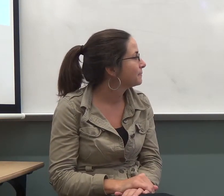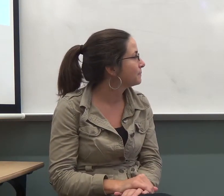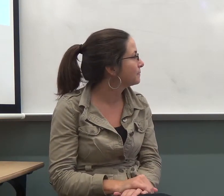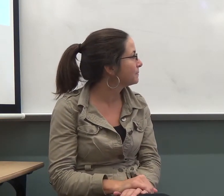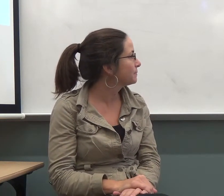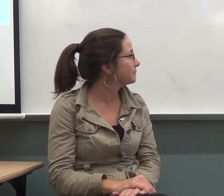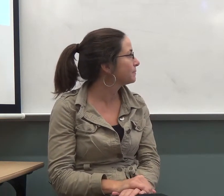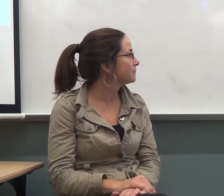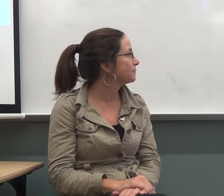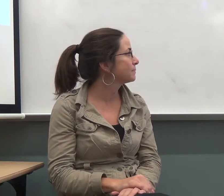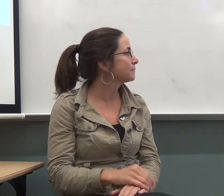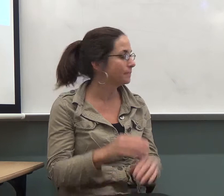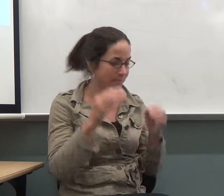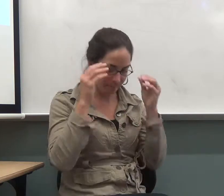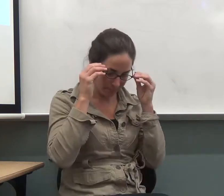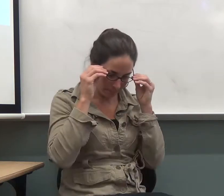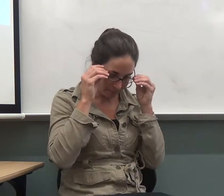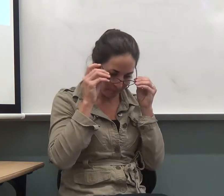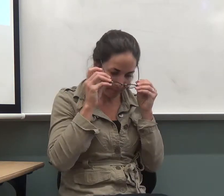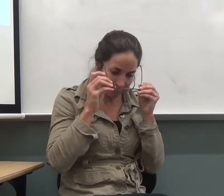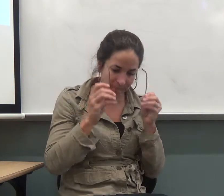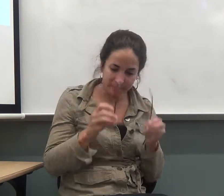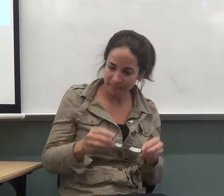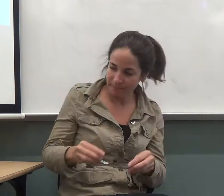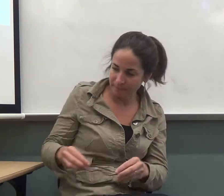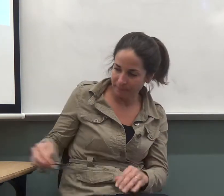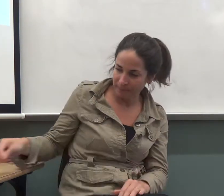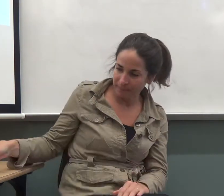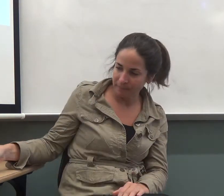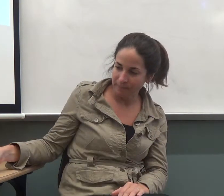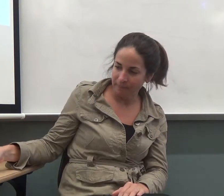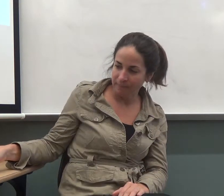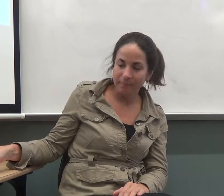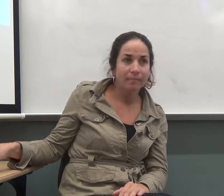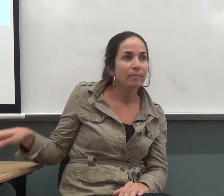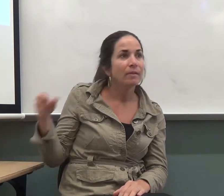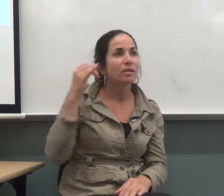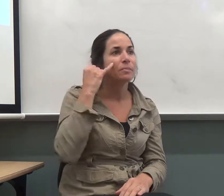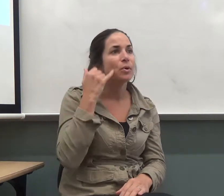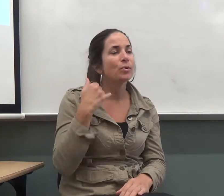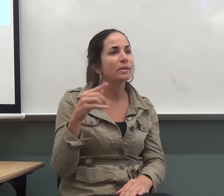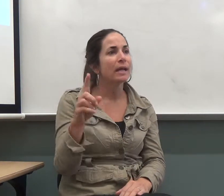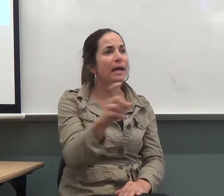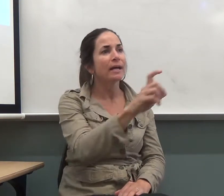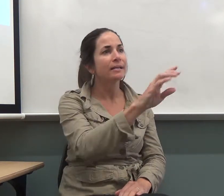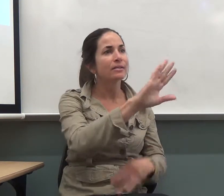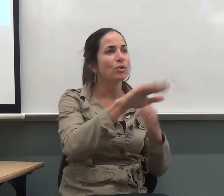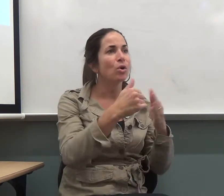if I don't really have, let's say I ask the whole class their opinion about,